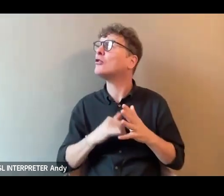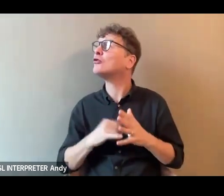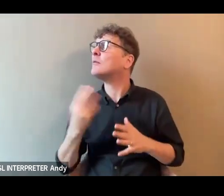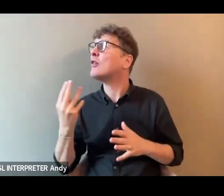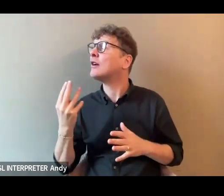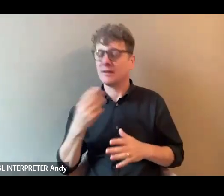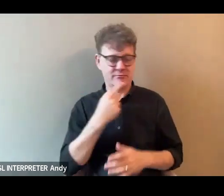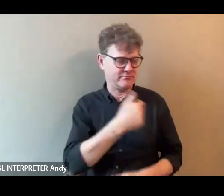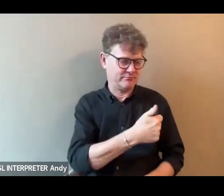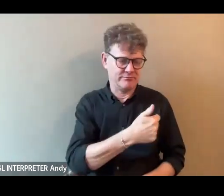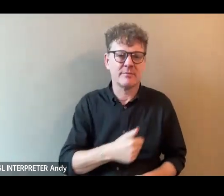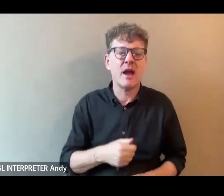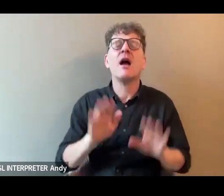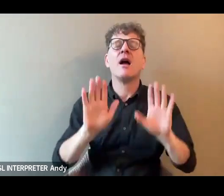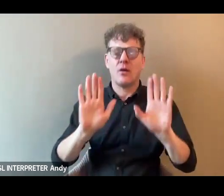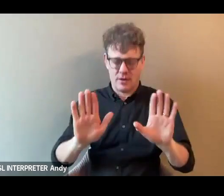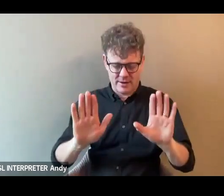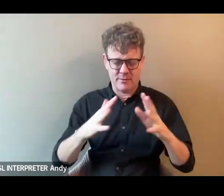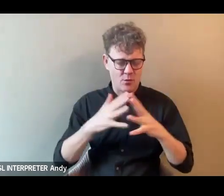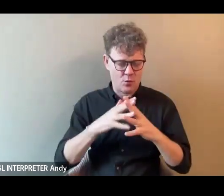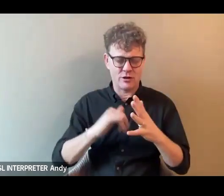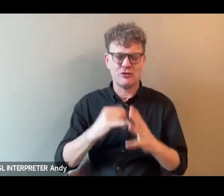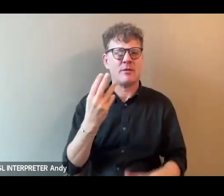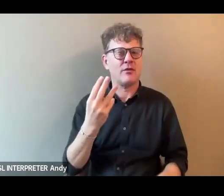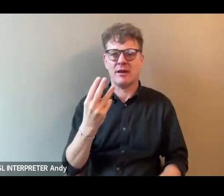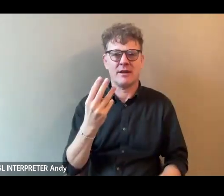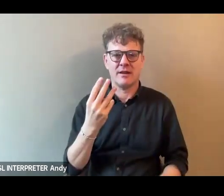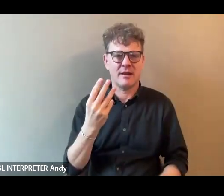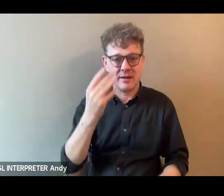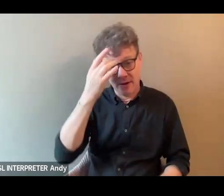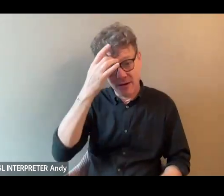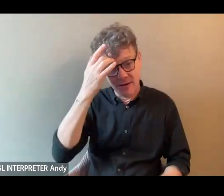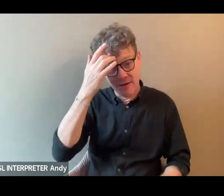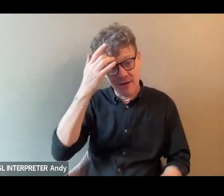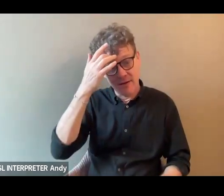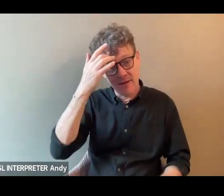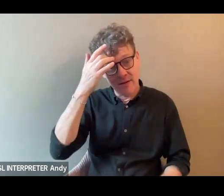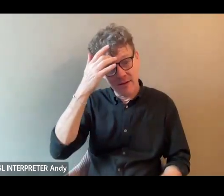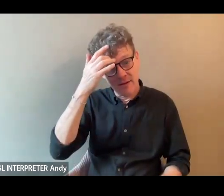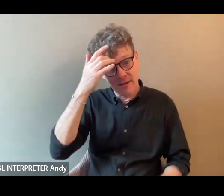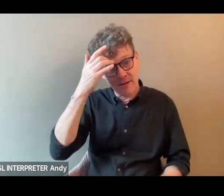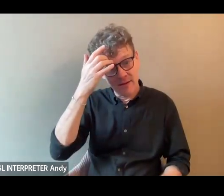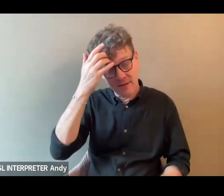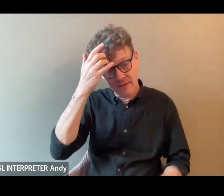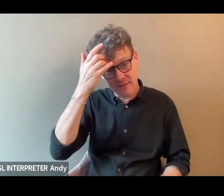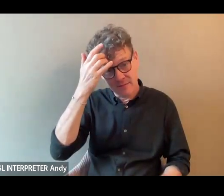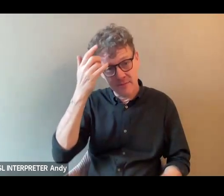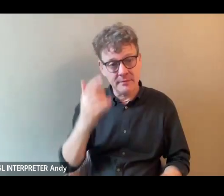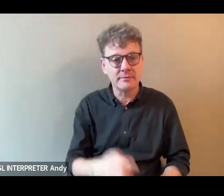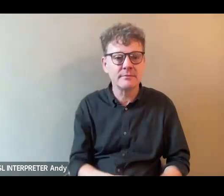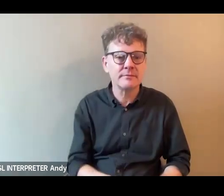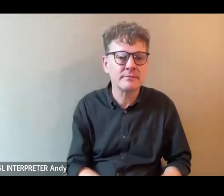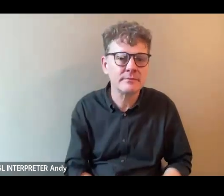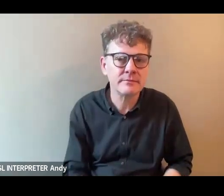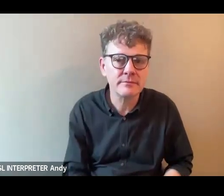3. Okay, so no, I'll lose sight of that. I'm not sure where I was going with that now. Anyway, the point being is that what we've